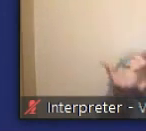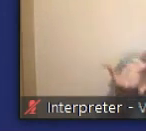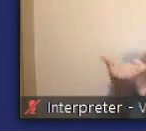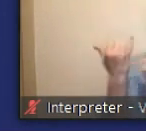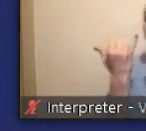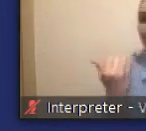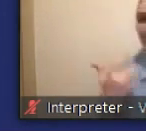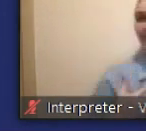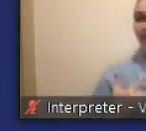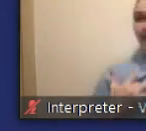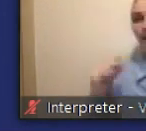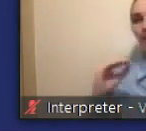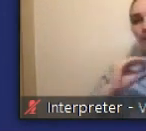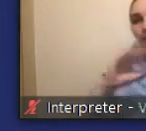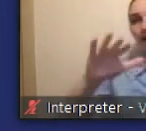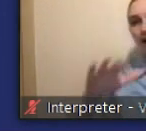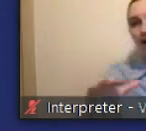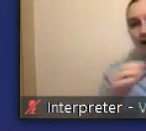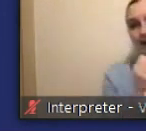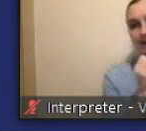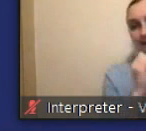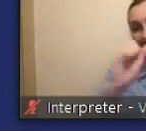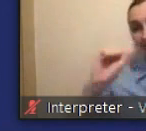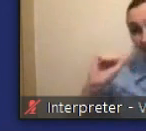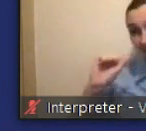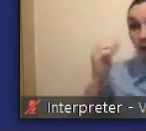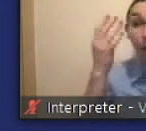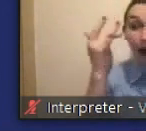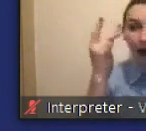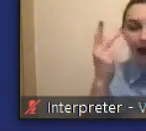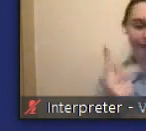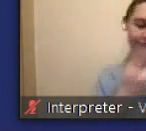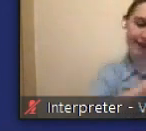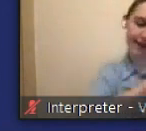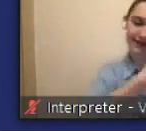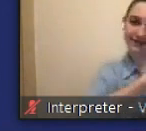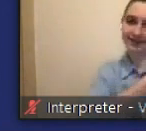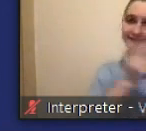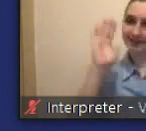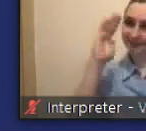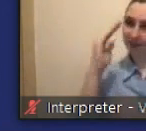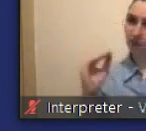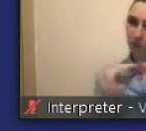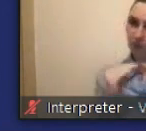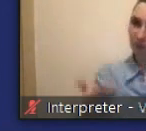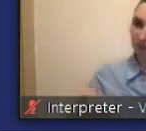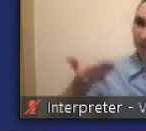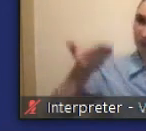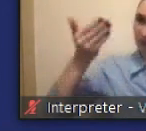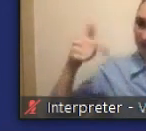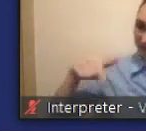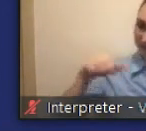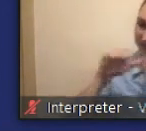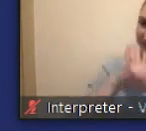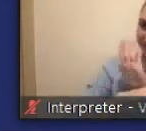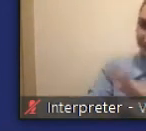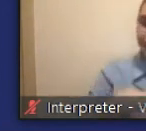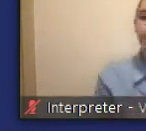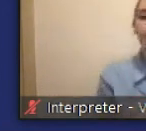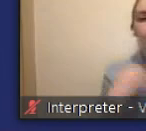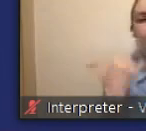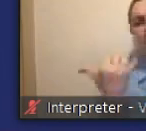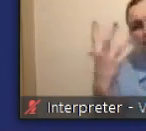to vaccination, high rates of vaccination within our state. I'd like to start today by just highlighting some things to think